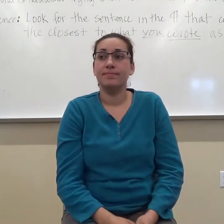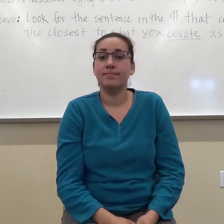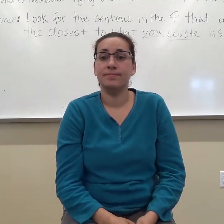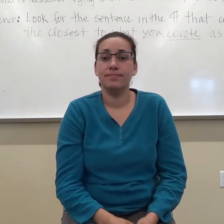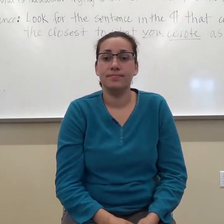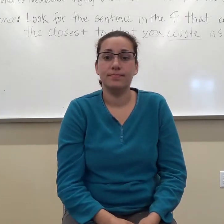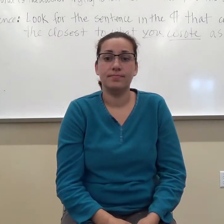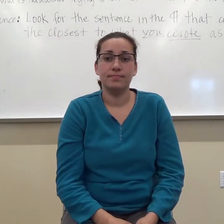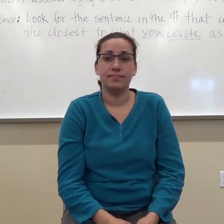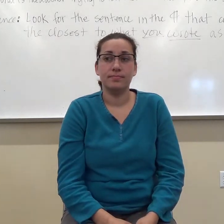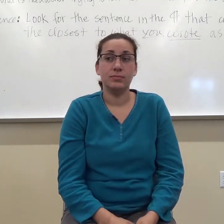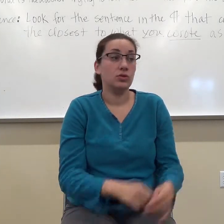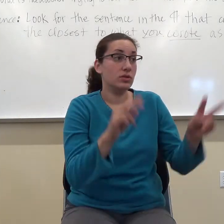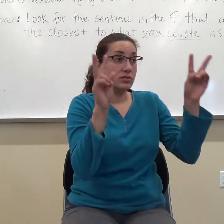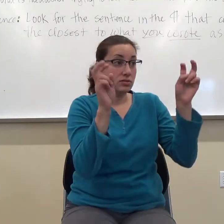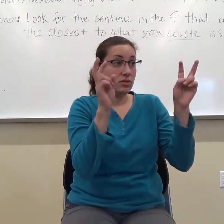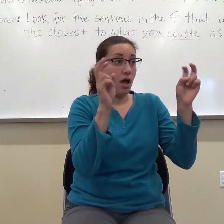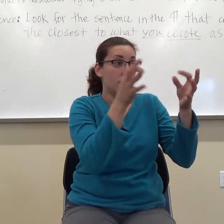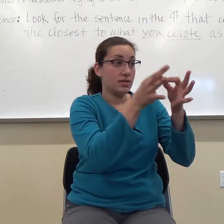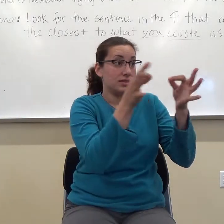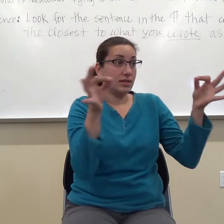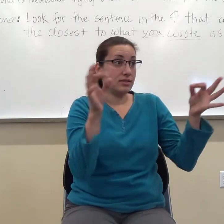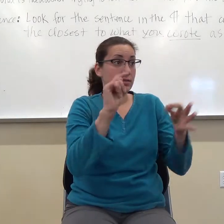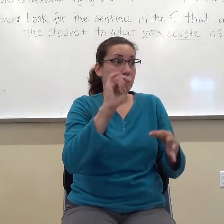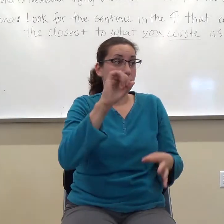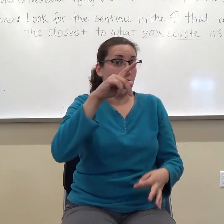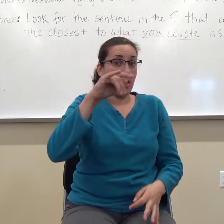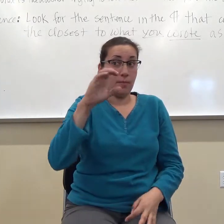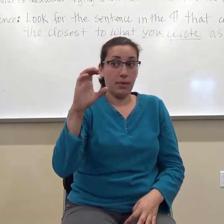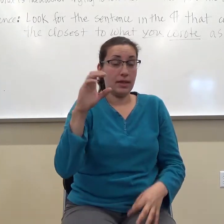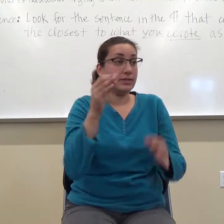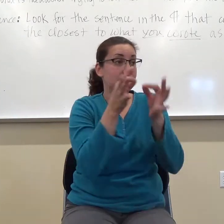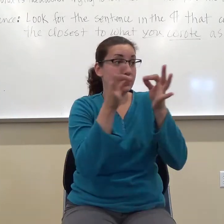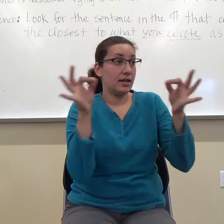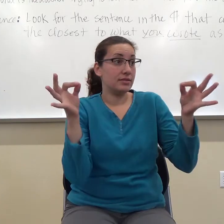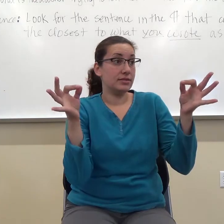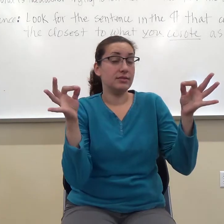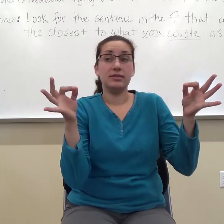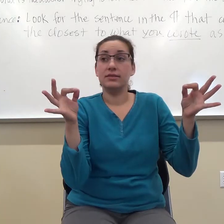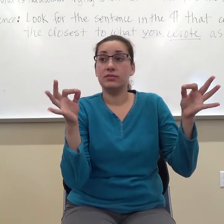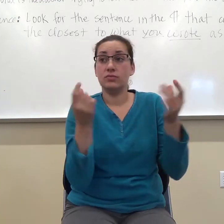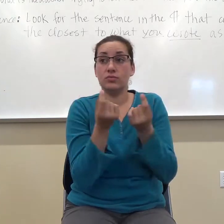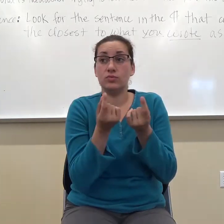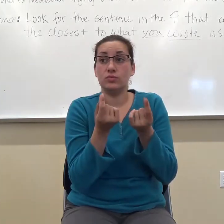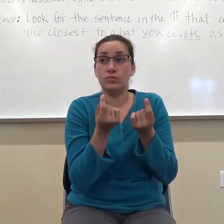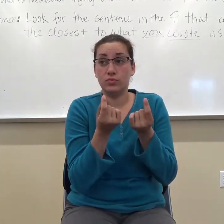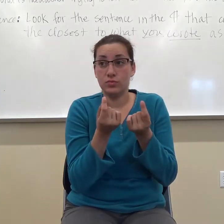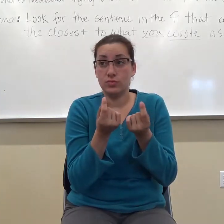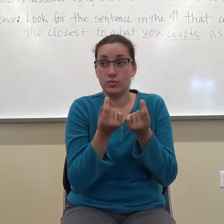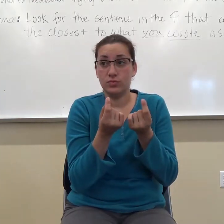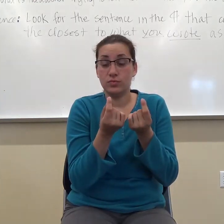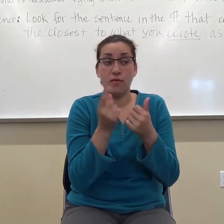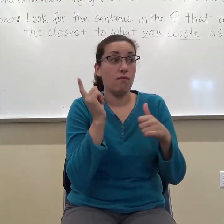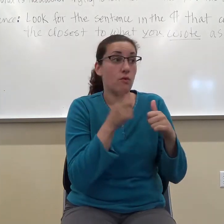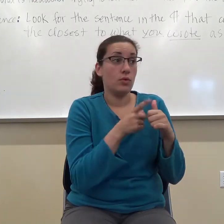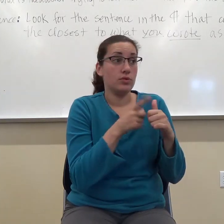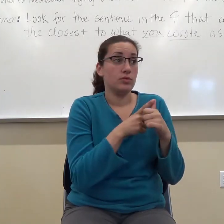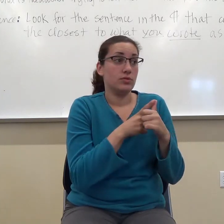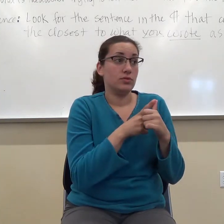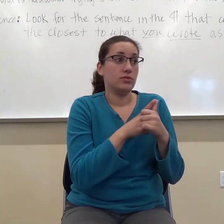So the topic sentence, what you're going to do with this homework is, first you're going to read this part in the book.